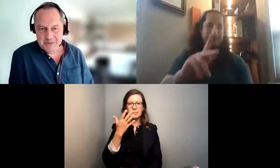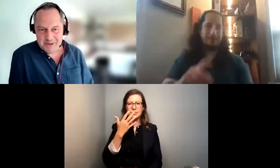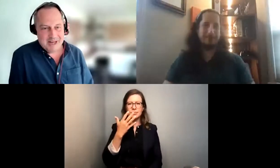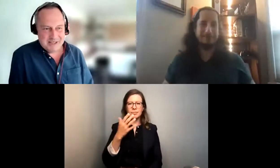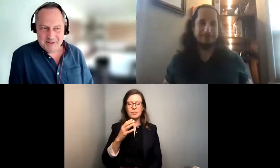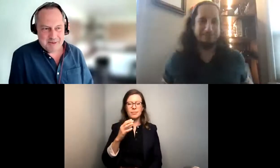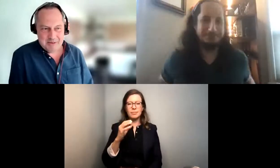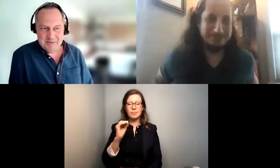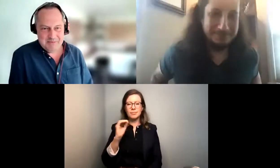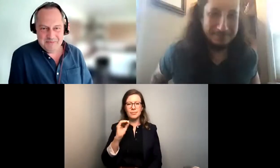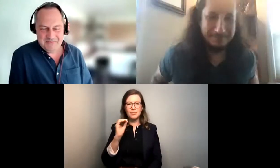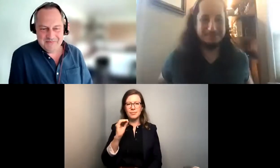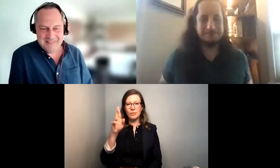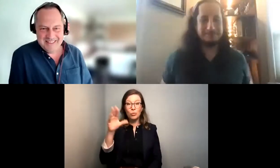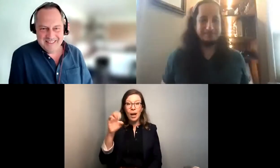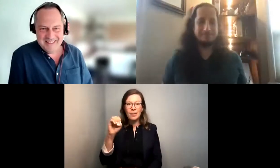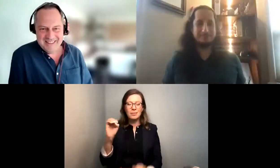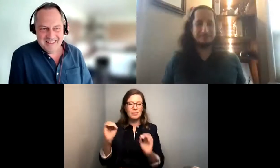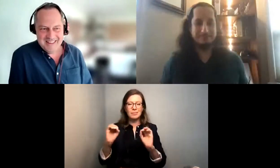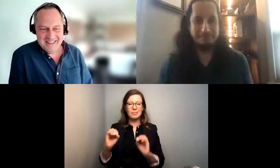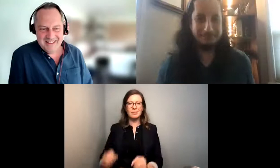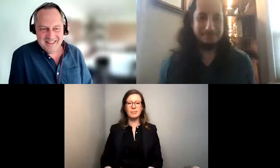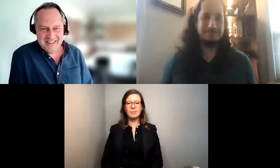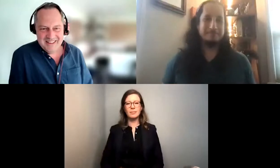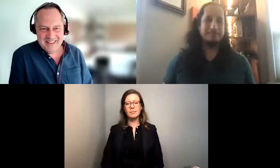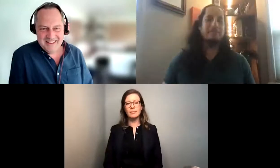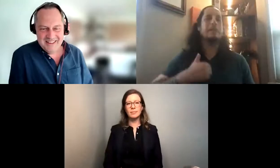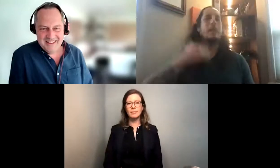nothing to do with the race of people. Okay.